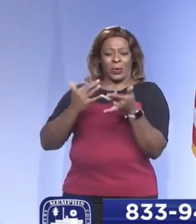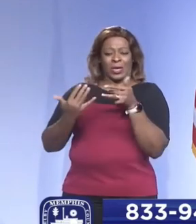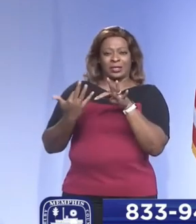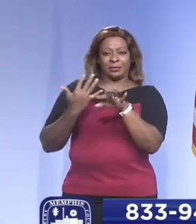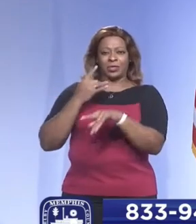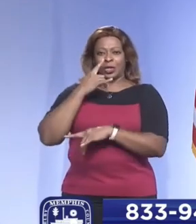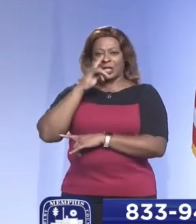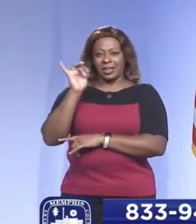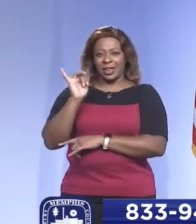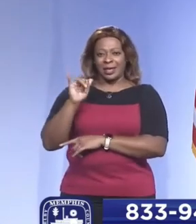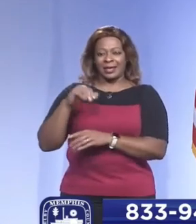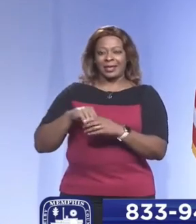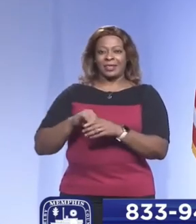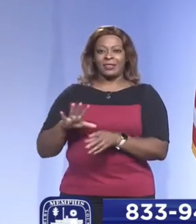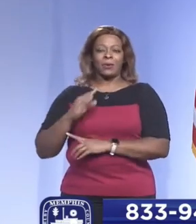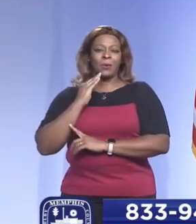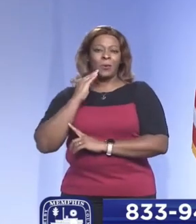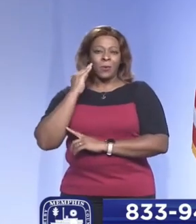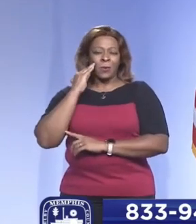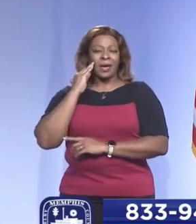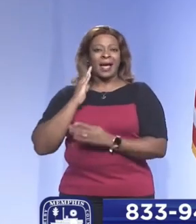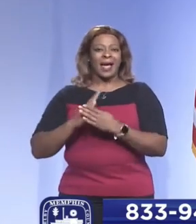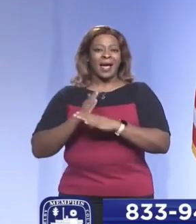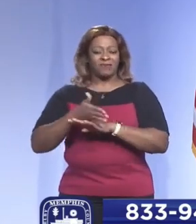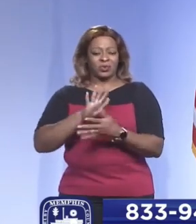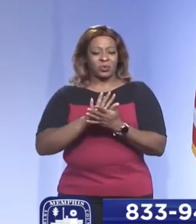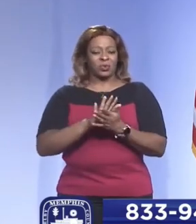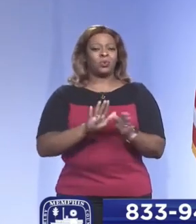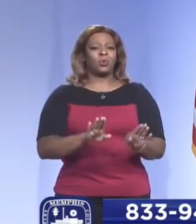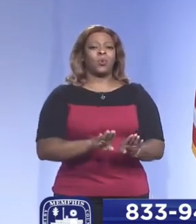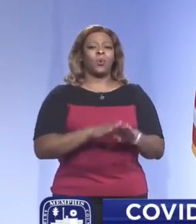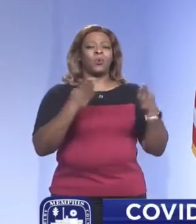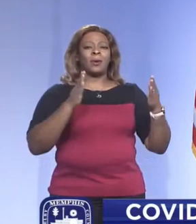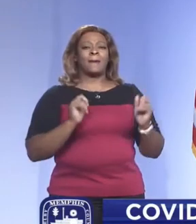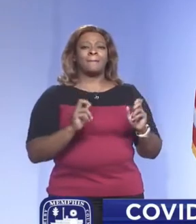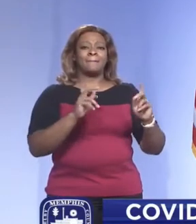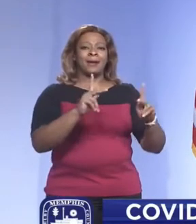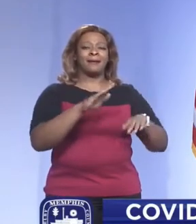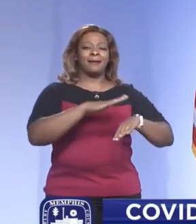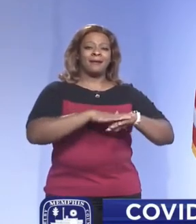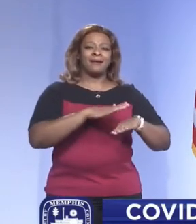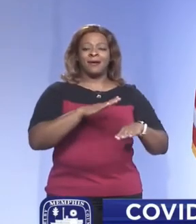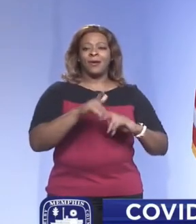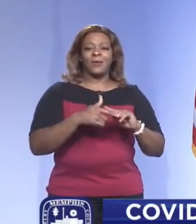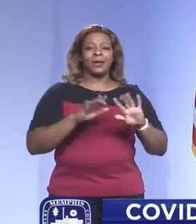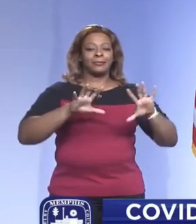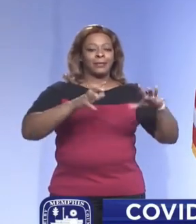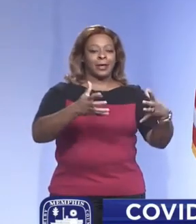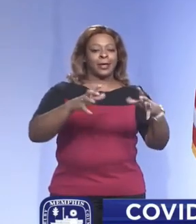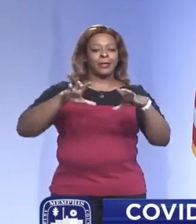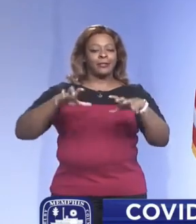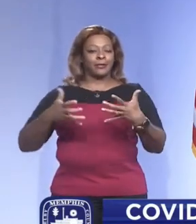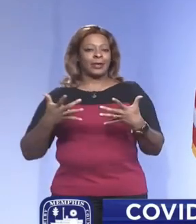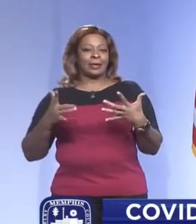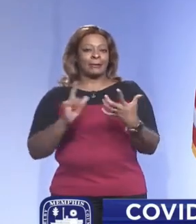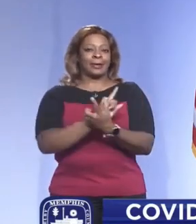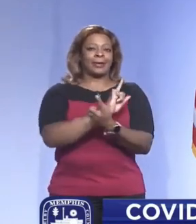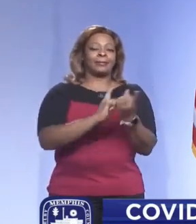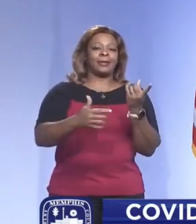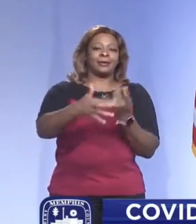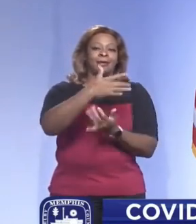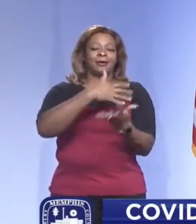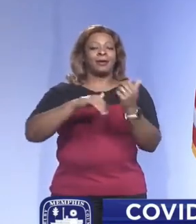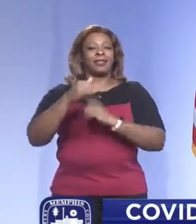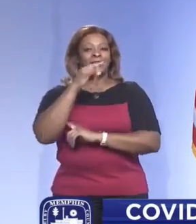transmission rate's going to look like once schools have resumed, once they have started gathering, meeting among each